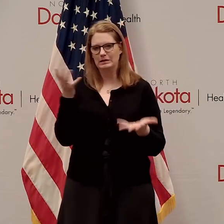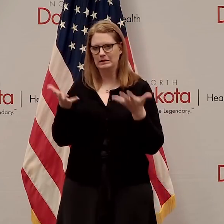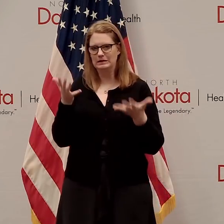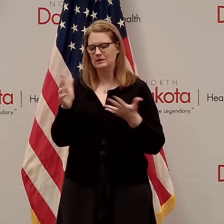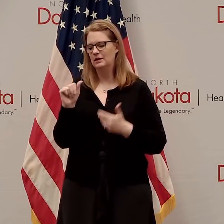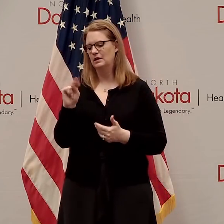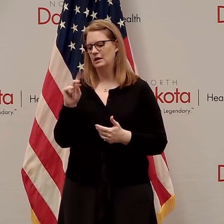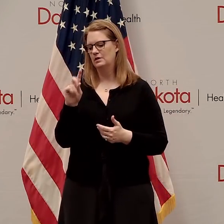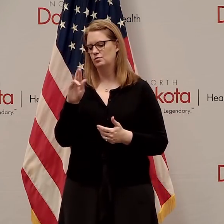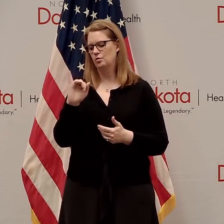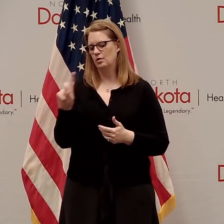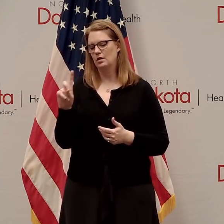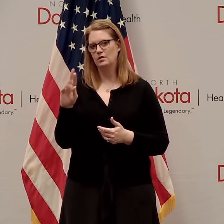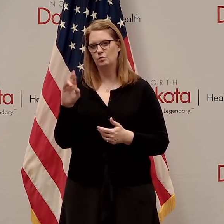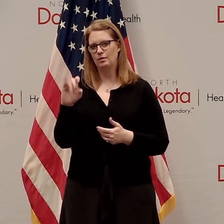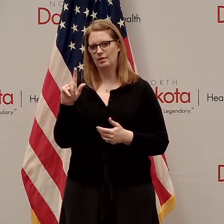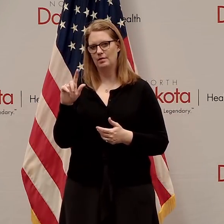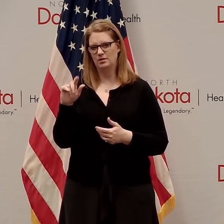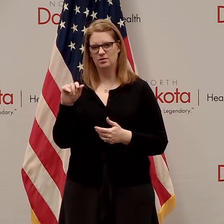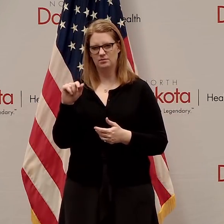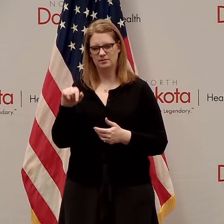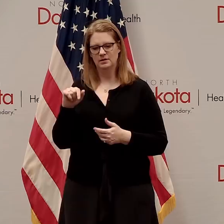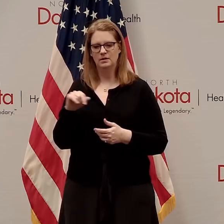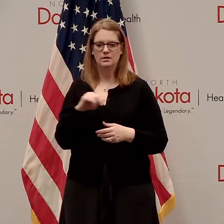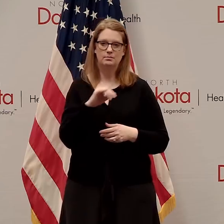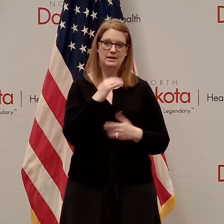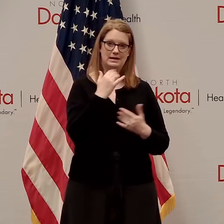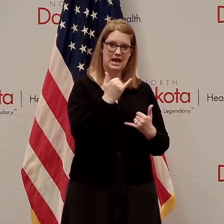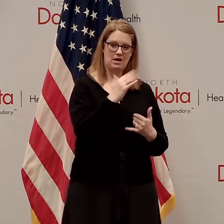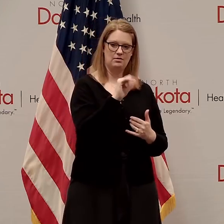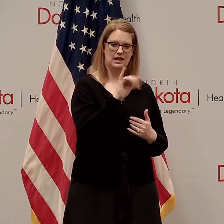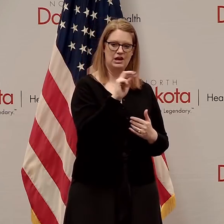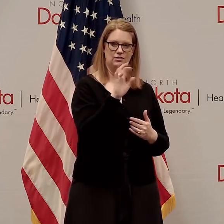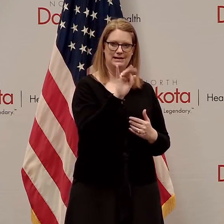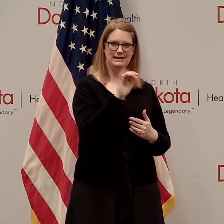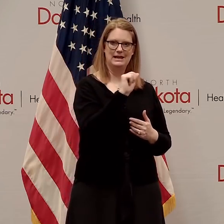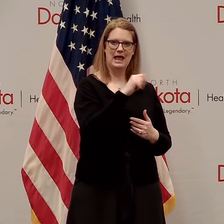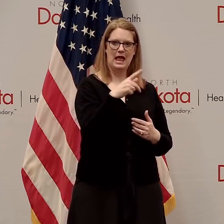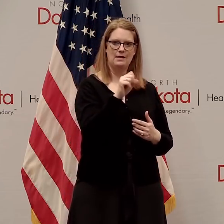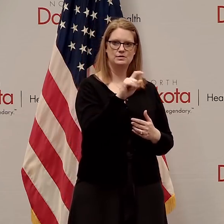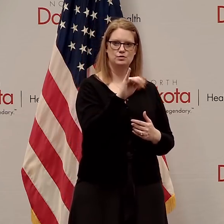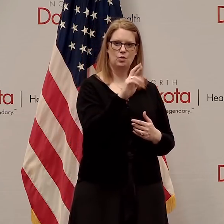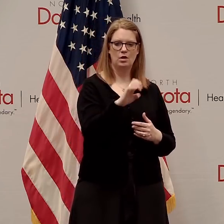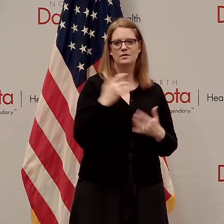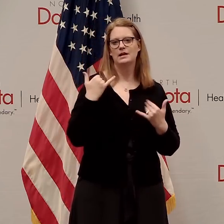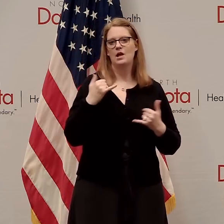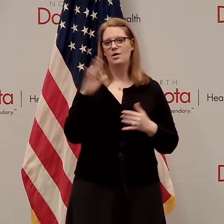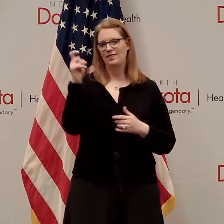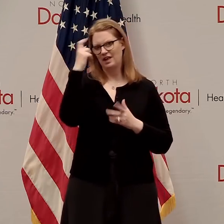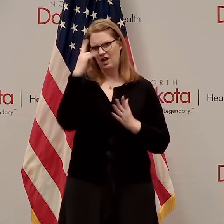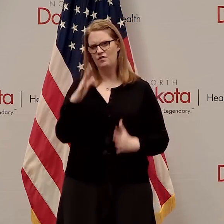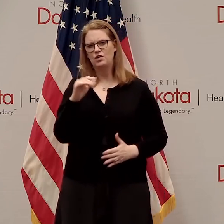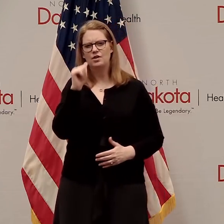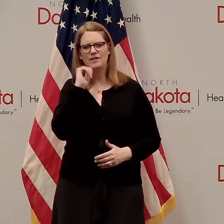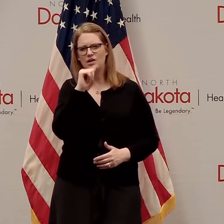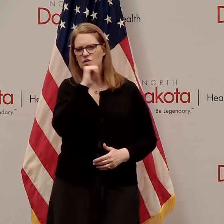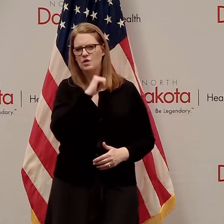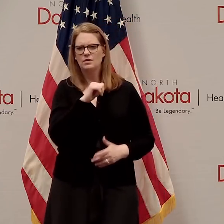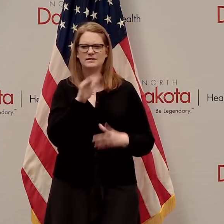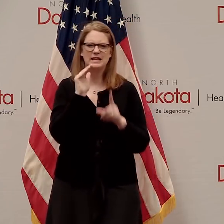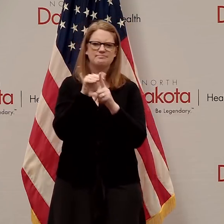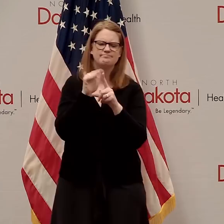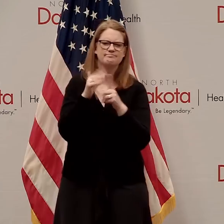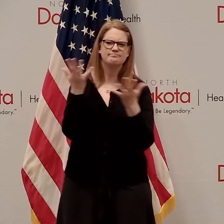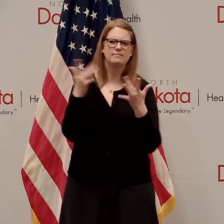but you can find CARE-19 on the App Store. And just even prior to this, Governor of Arizona reached out wanting to learn about